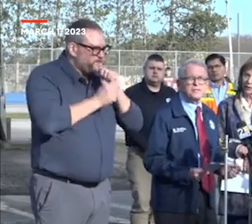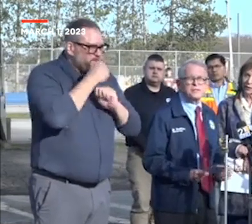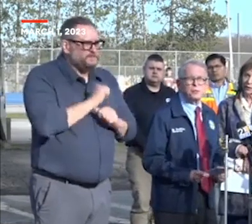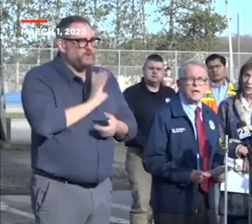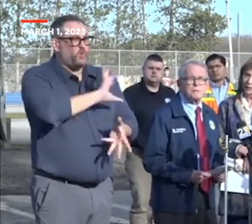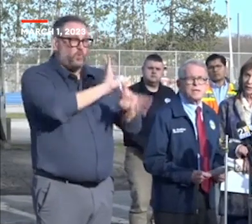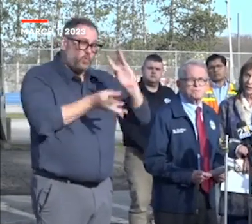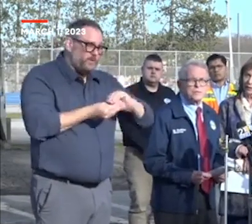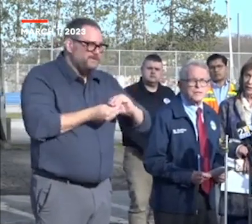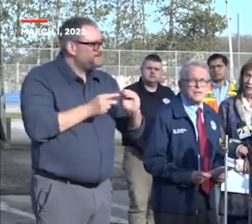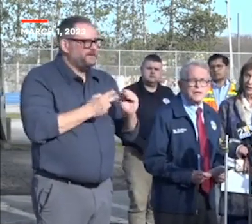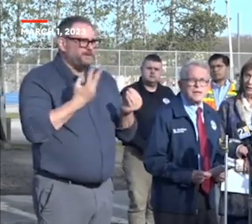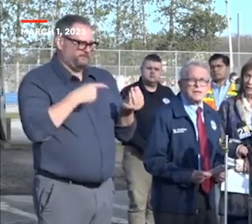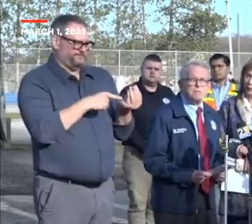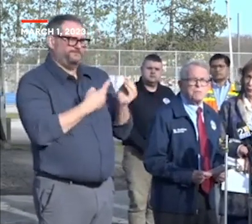is what I mean.